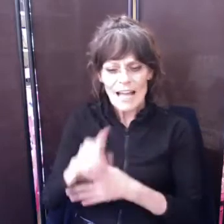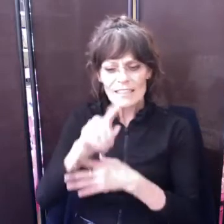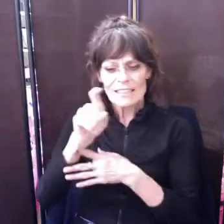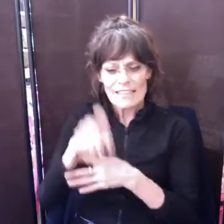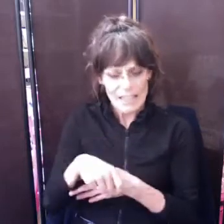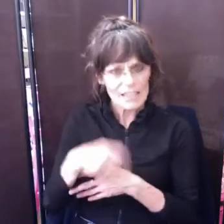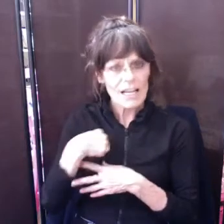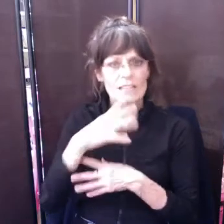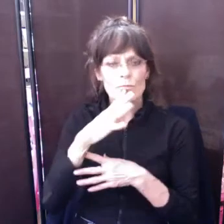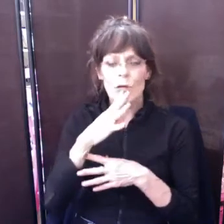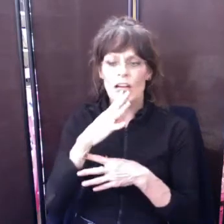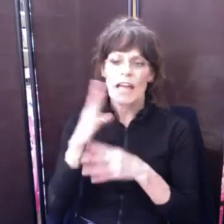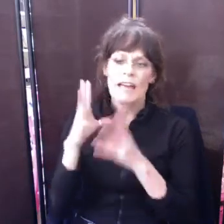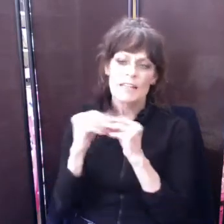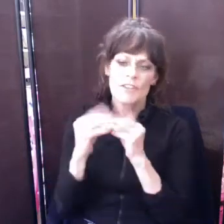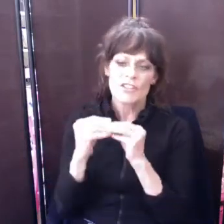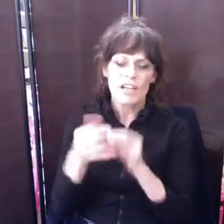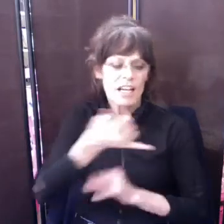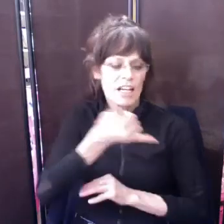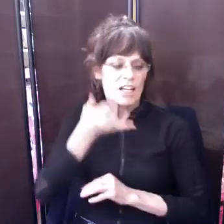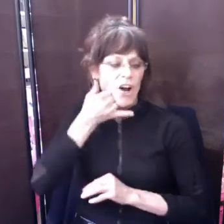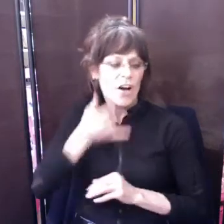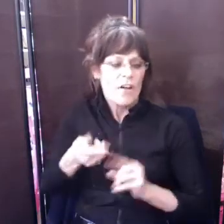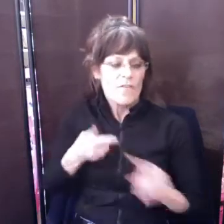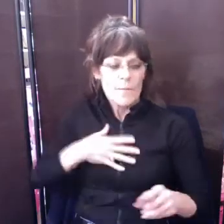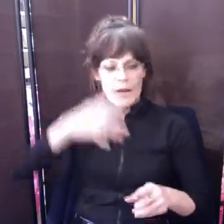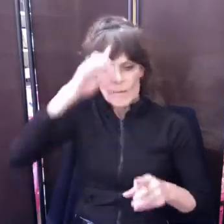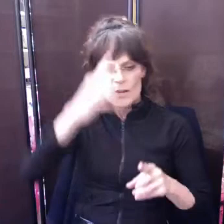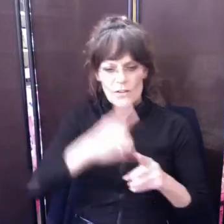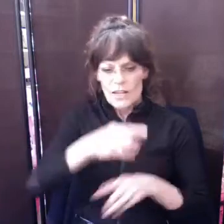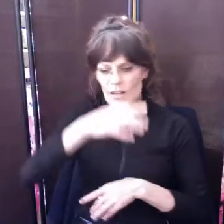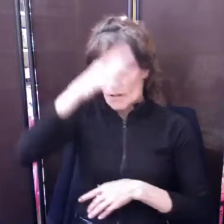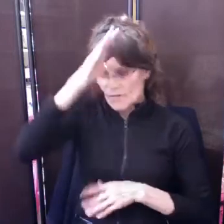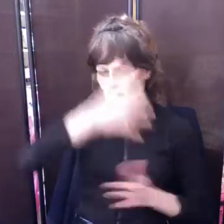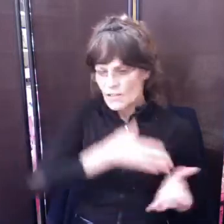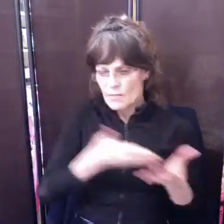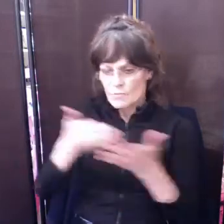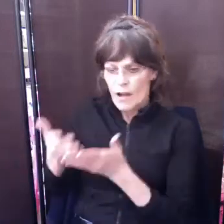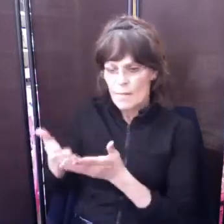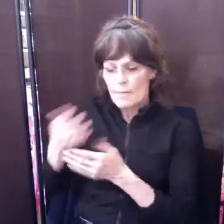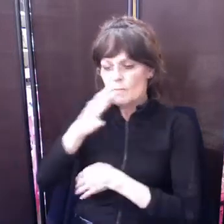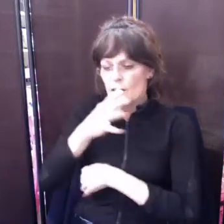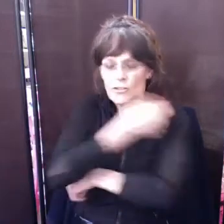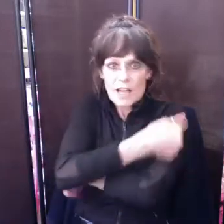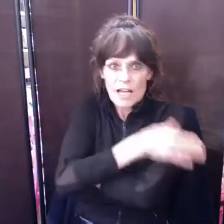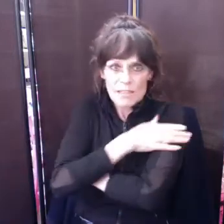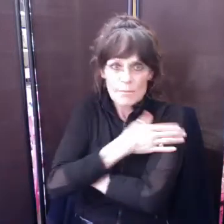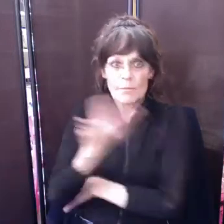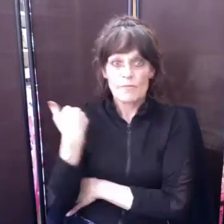at a convention, and I got a call from my brother that my father had taken my mother to the hospital. And those were the days before you could get any information